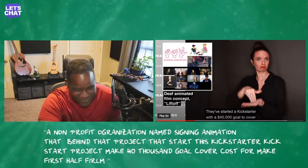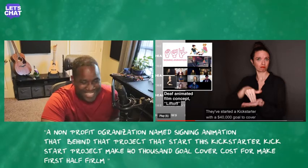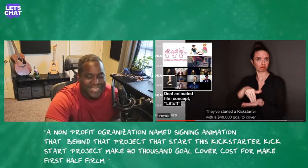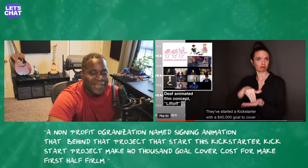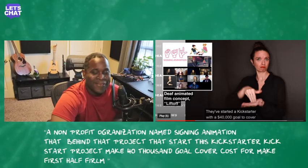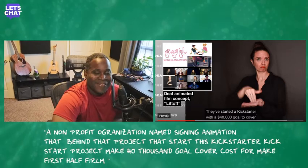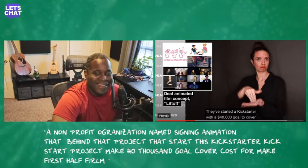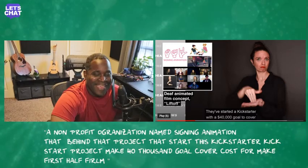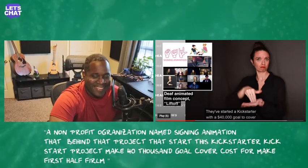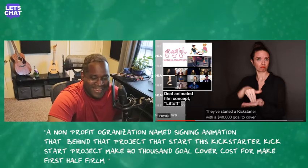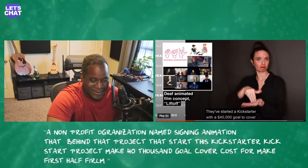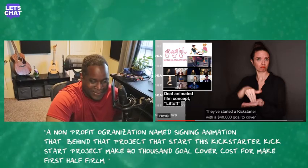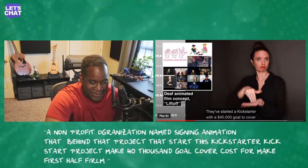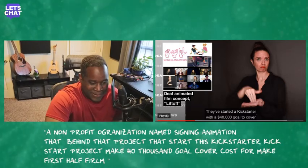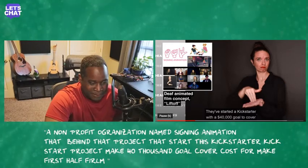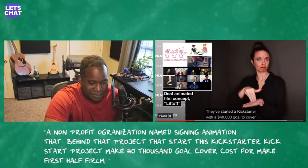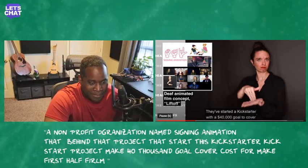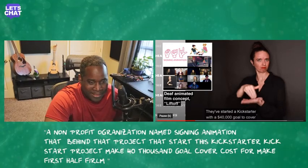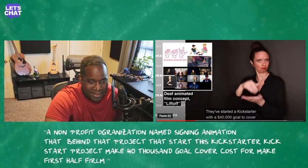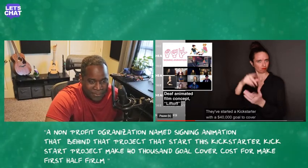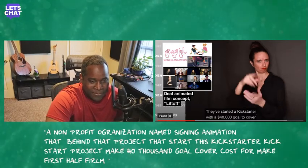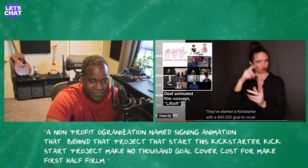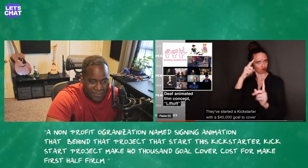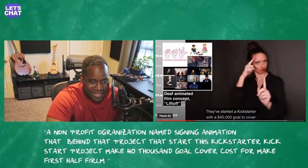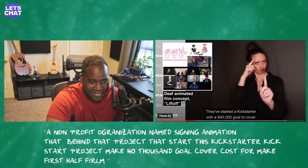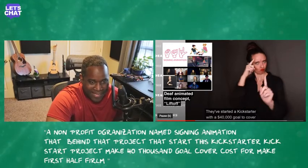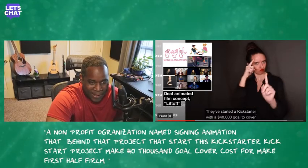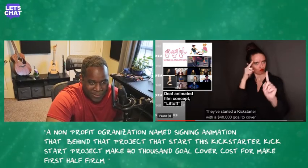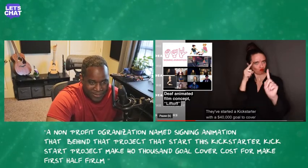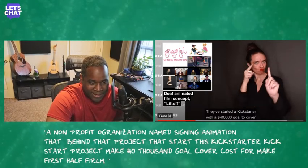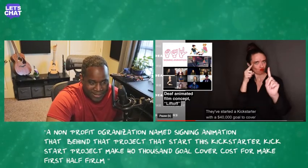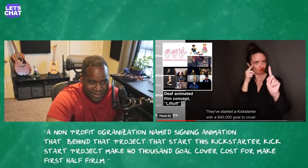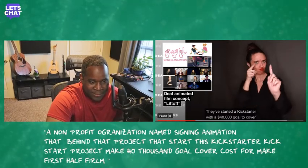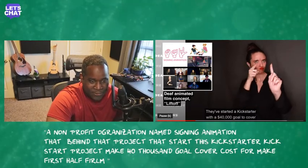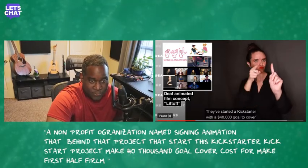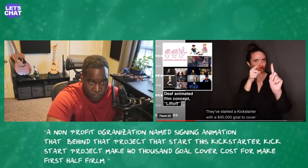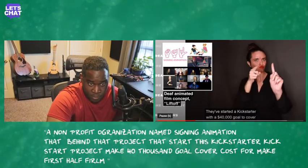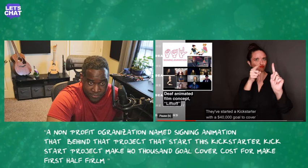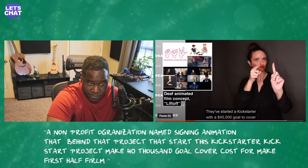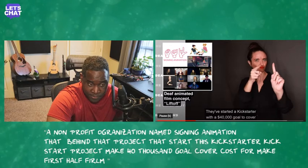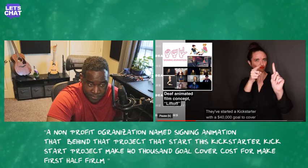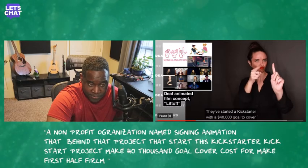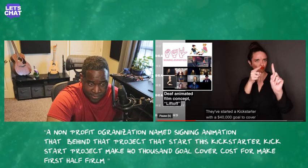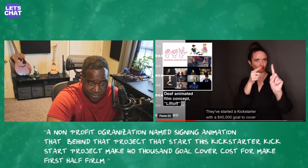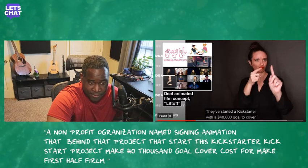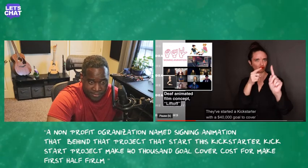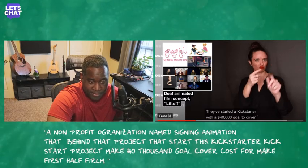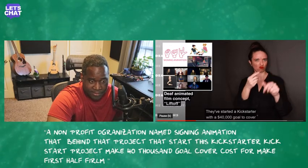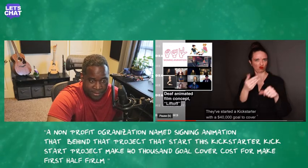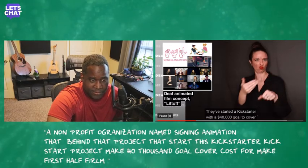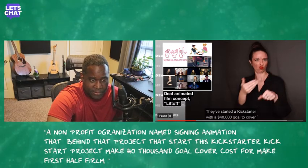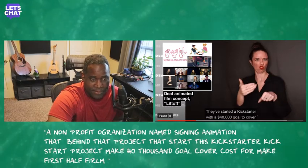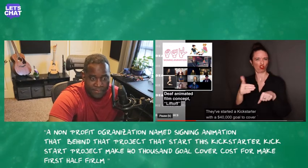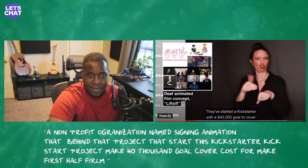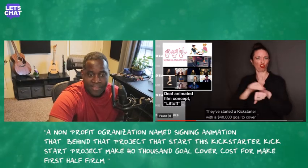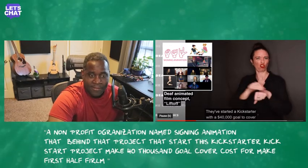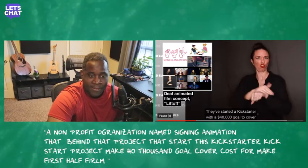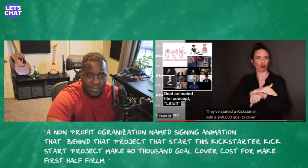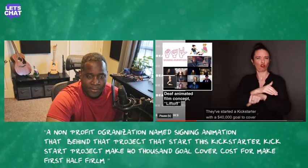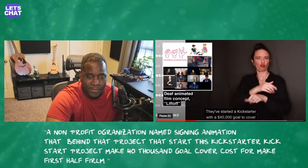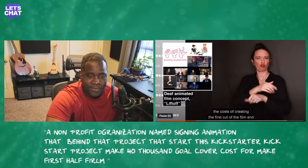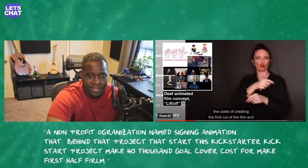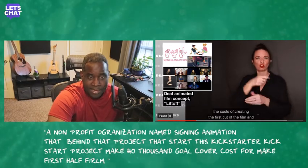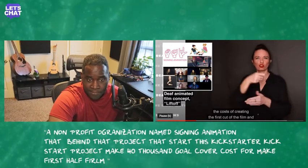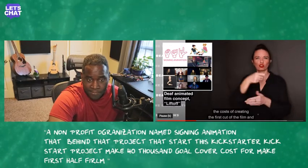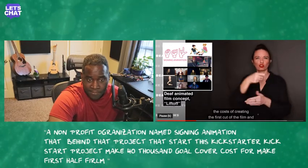This is so bad. There's an accent here. It's so good. With $40,000 towards the goal, they started the Kickstarter with a